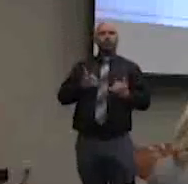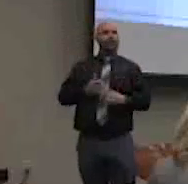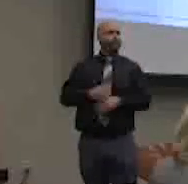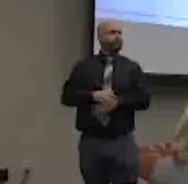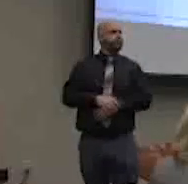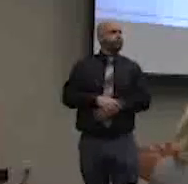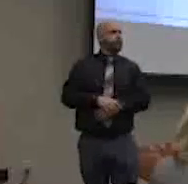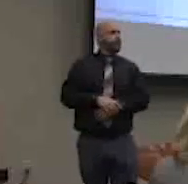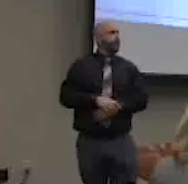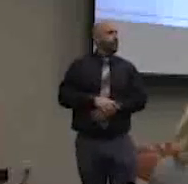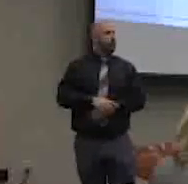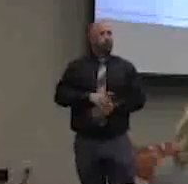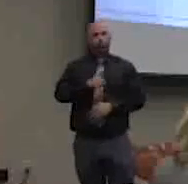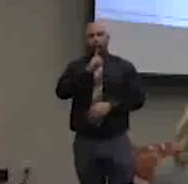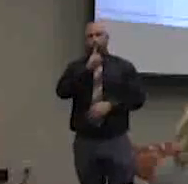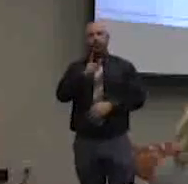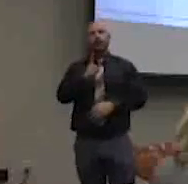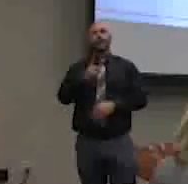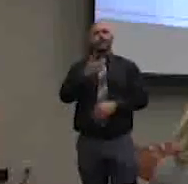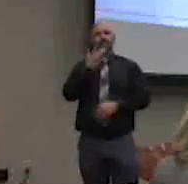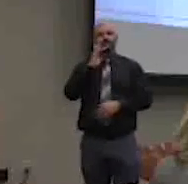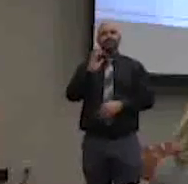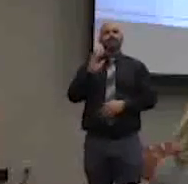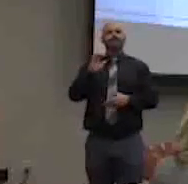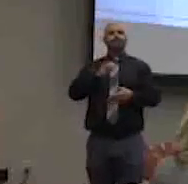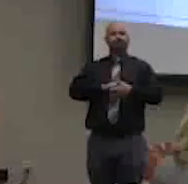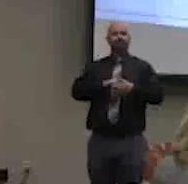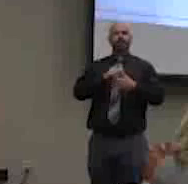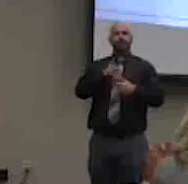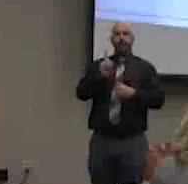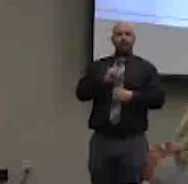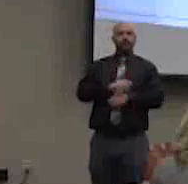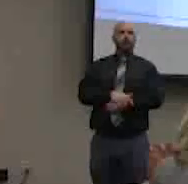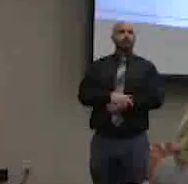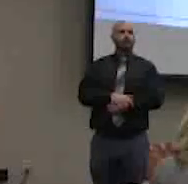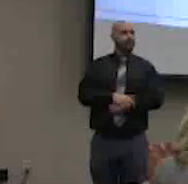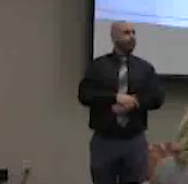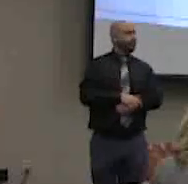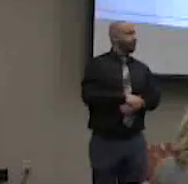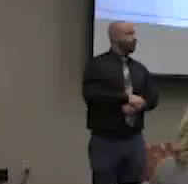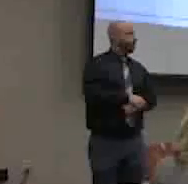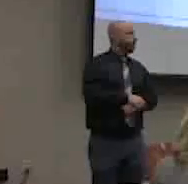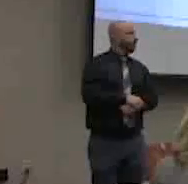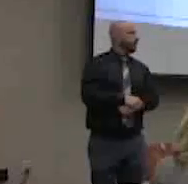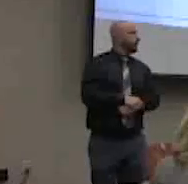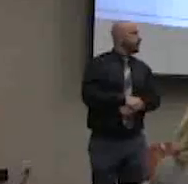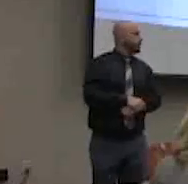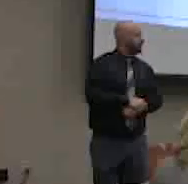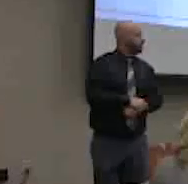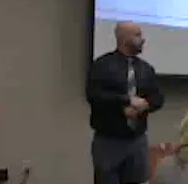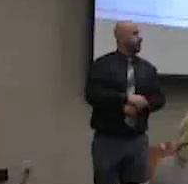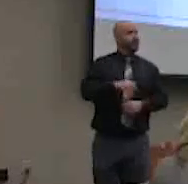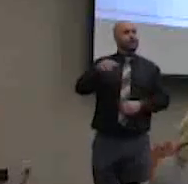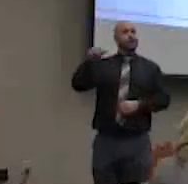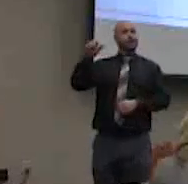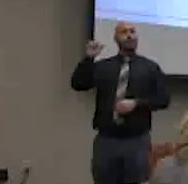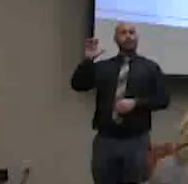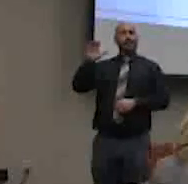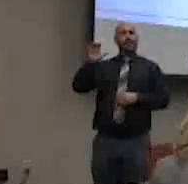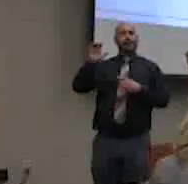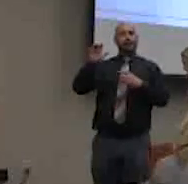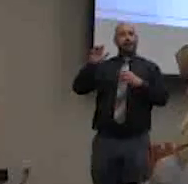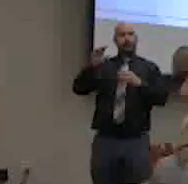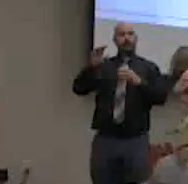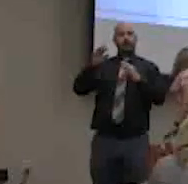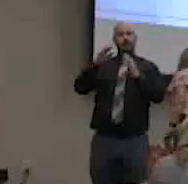that we were able to collaborate with them. ACS also helped put the final touches on the LAB to 3 plan for